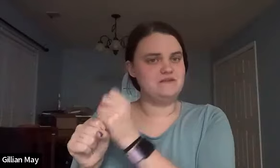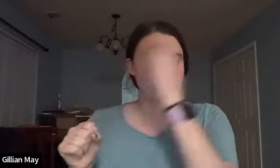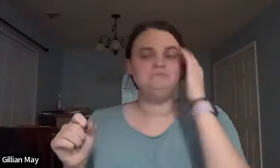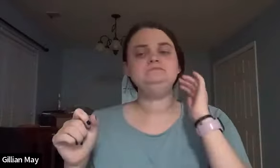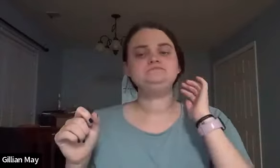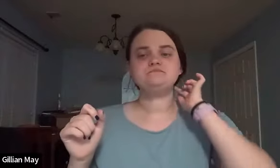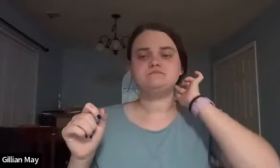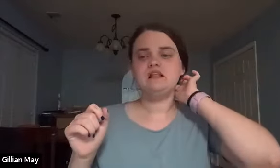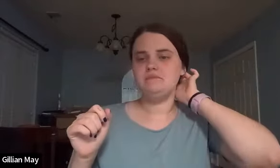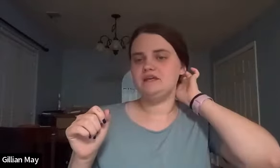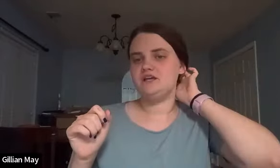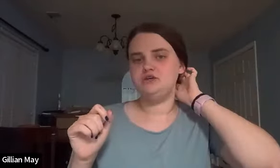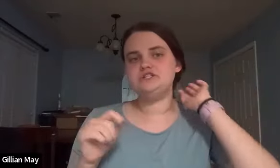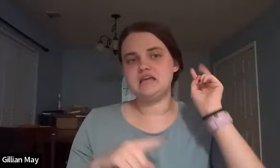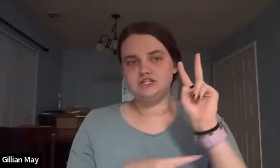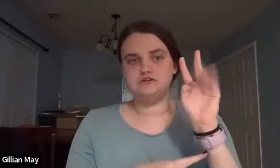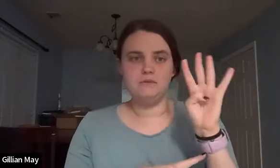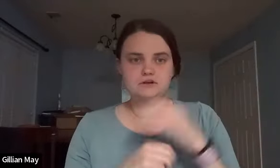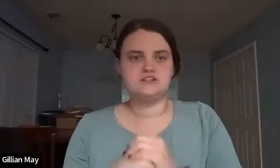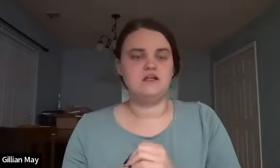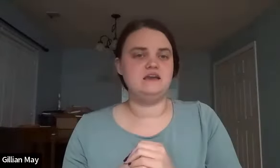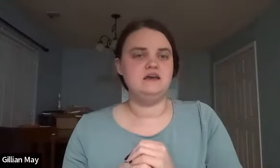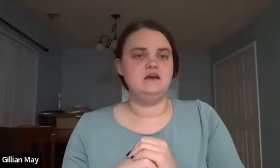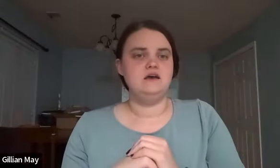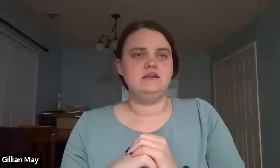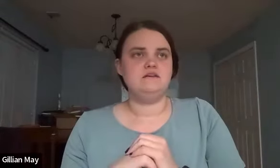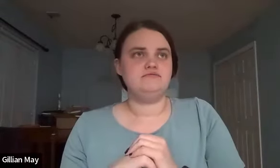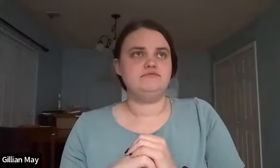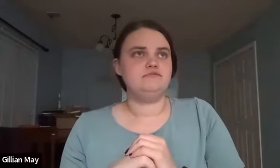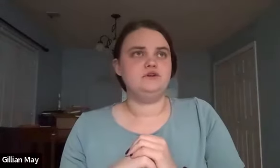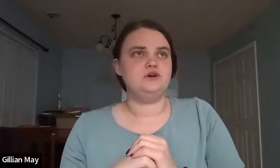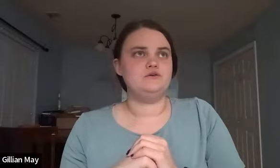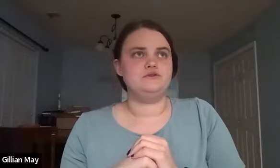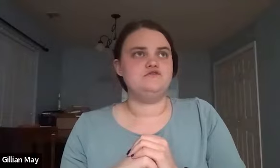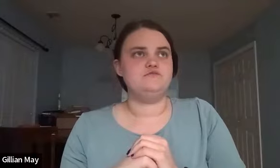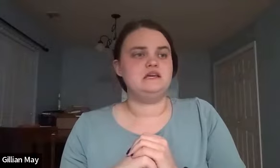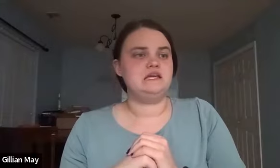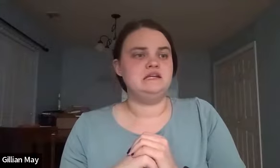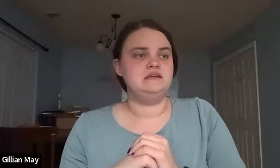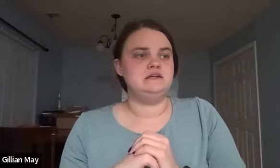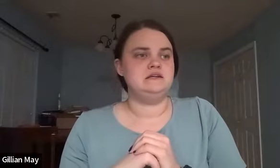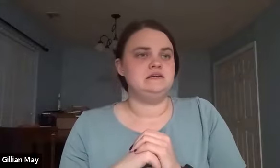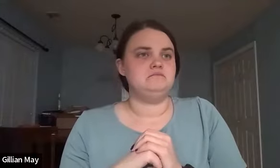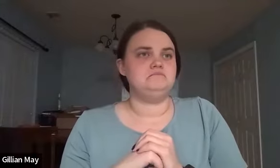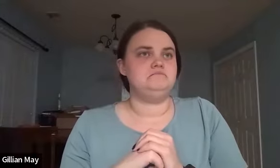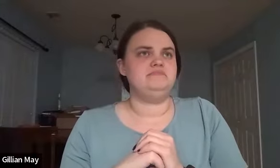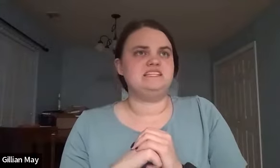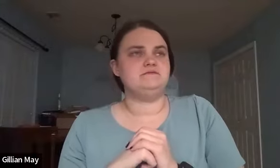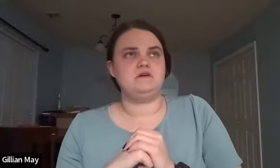that one. But yeah, you would just add your numbers. So like if, you know, you've been busy for, I don't